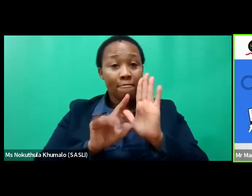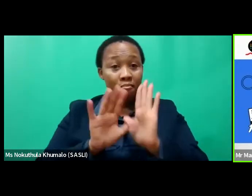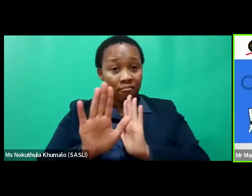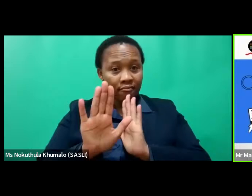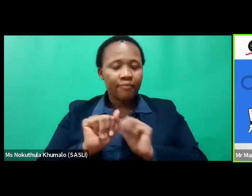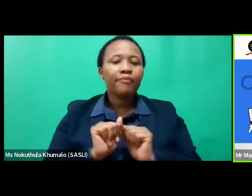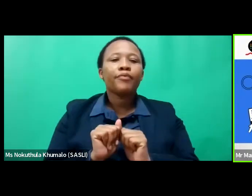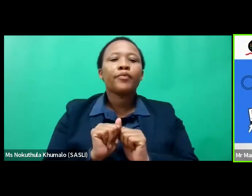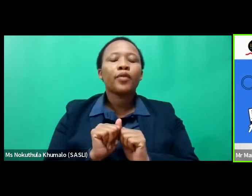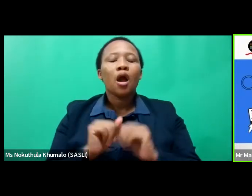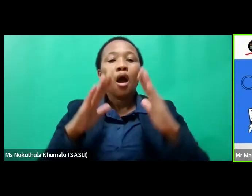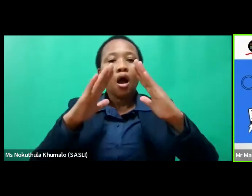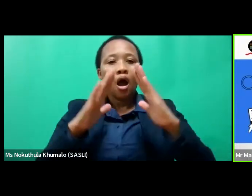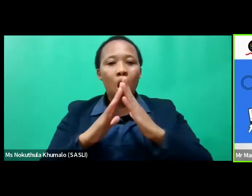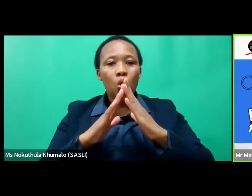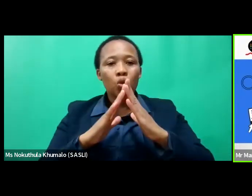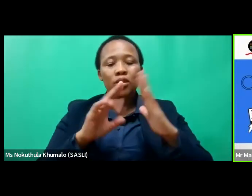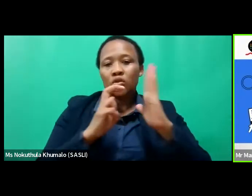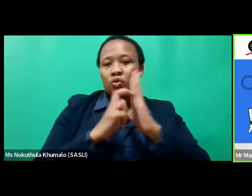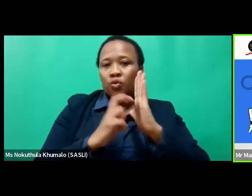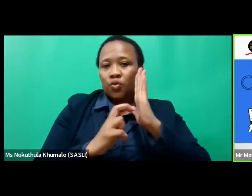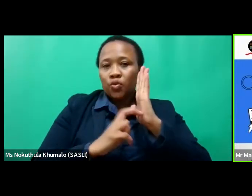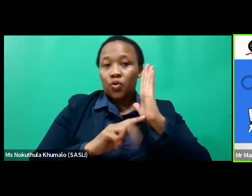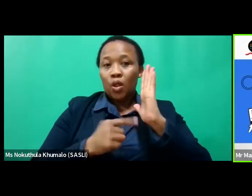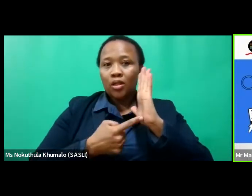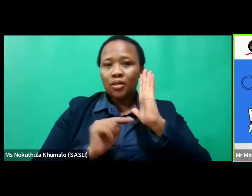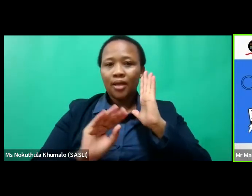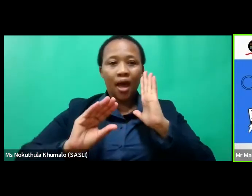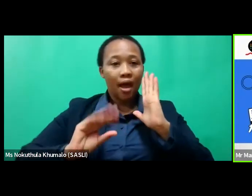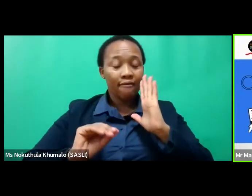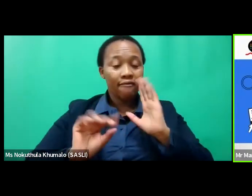rules that we need to take note of.